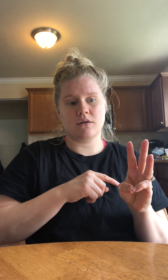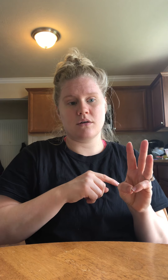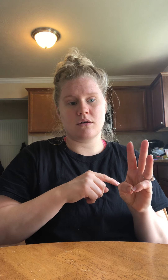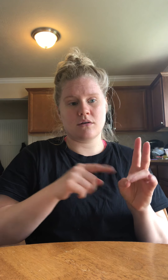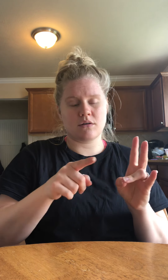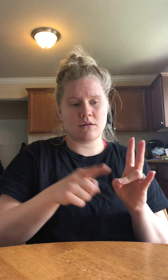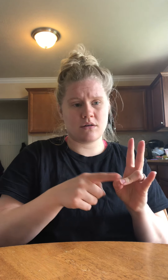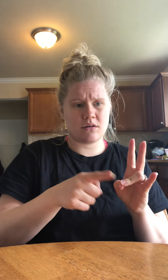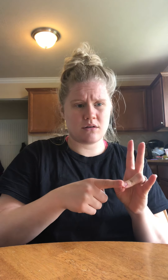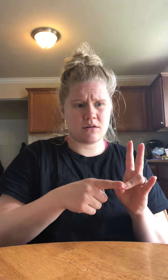louse.